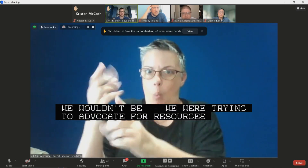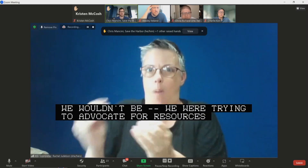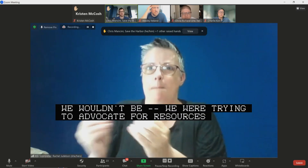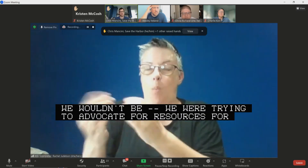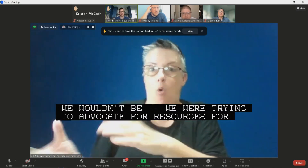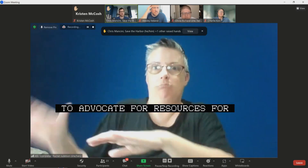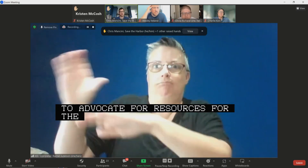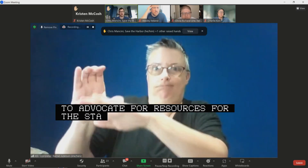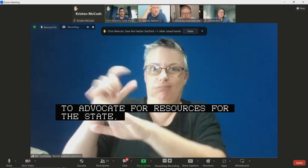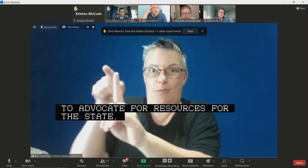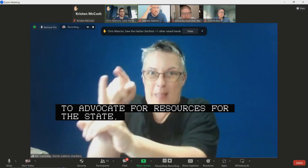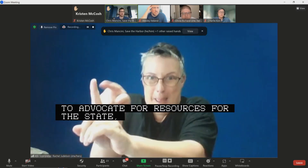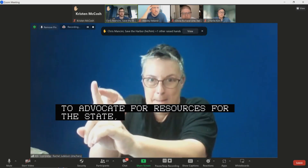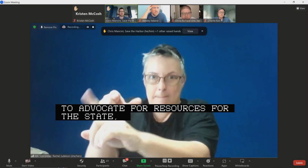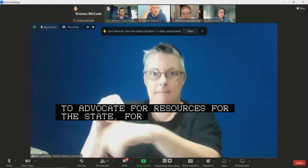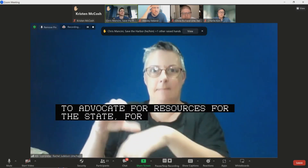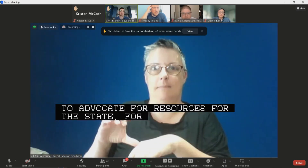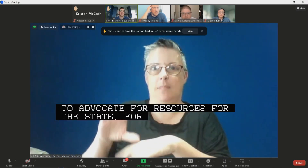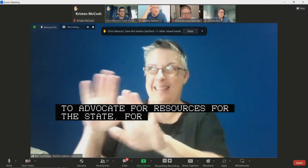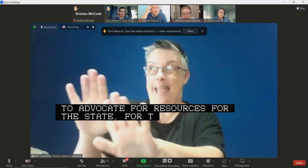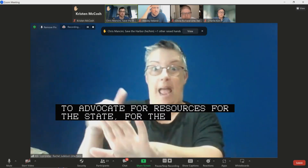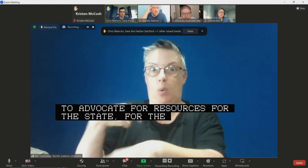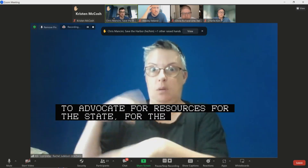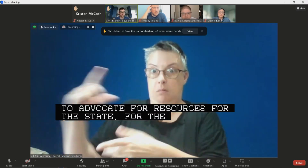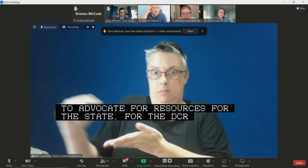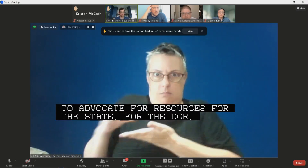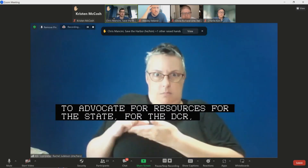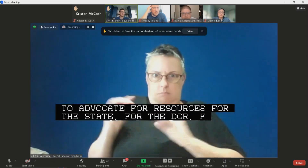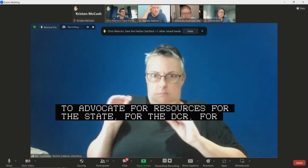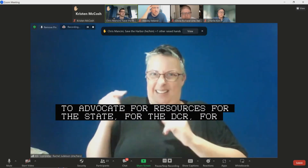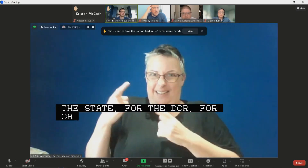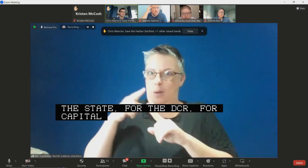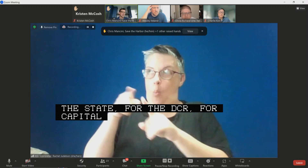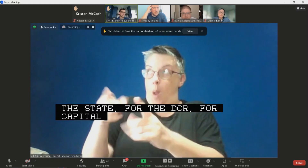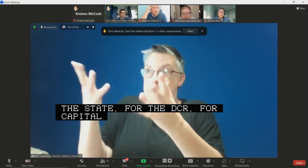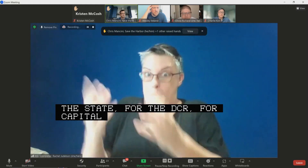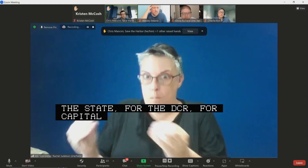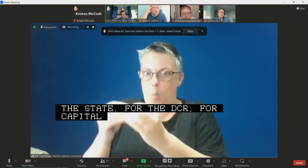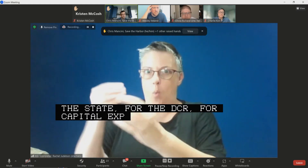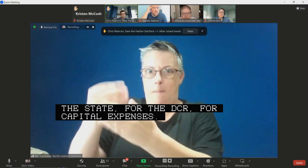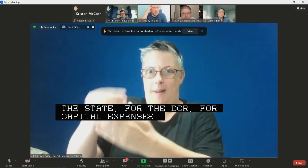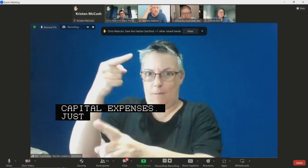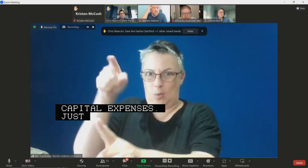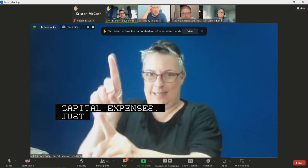capital expenses. So just in case that was unclear in this case.